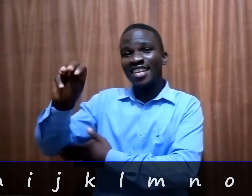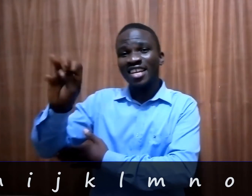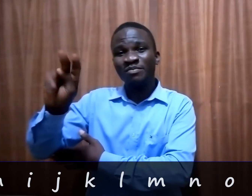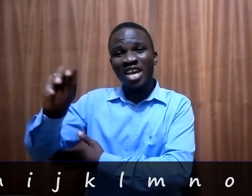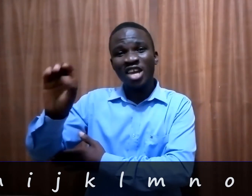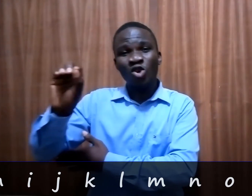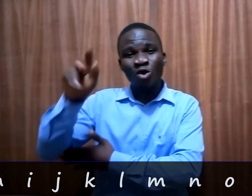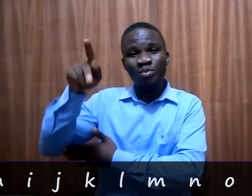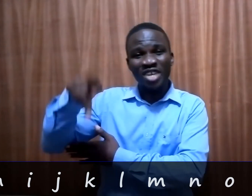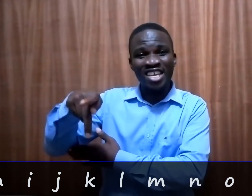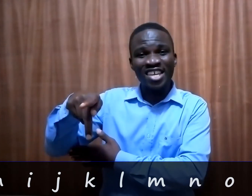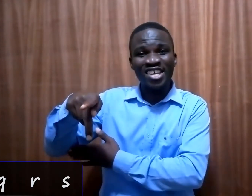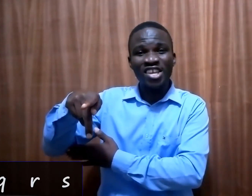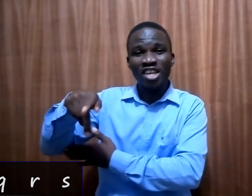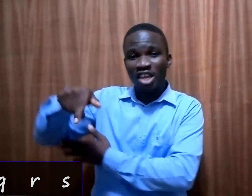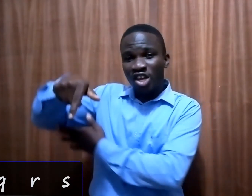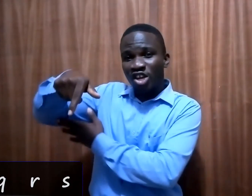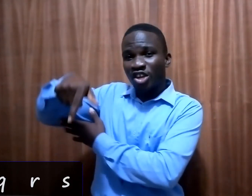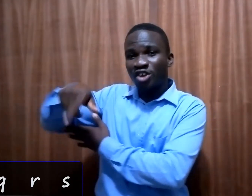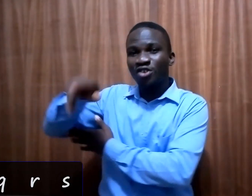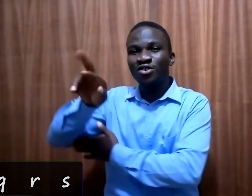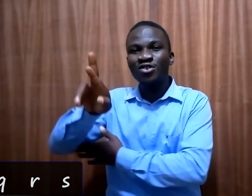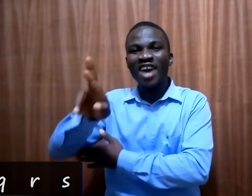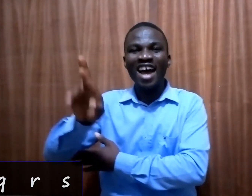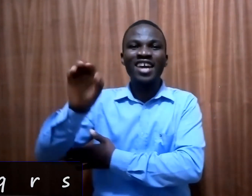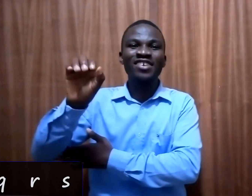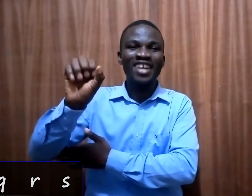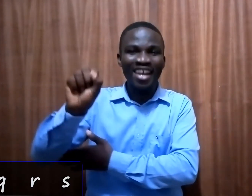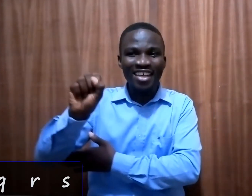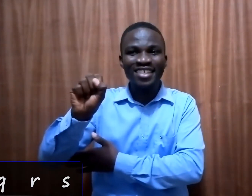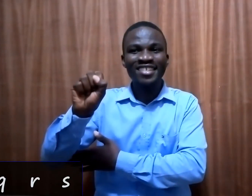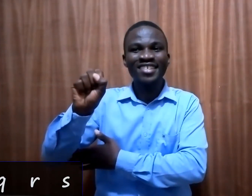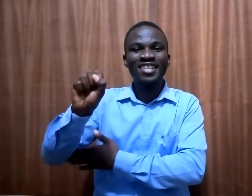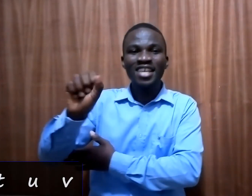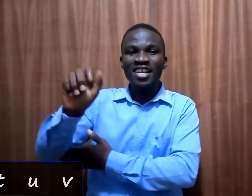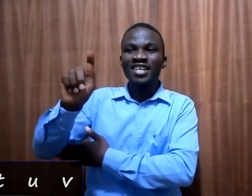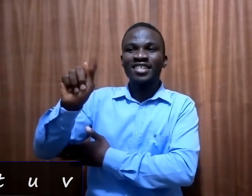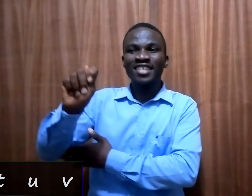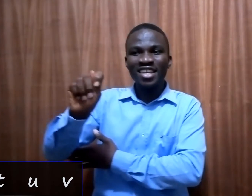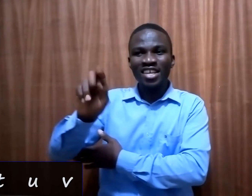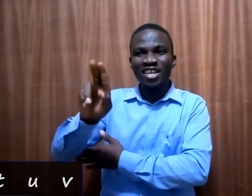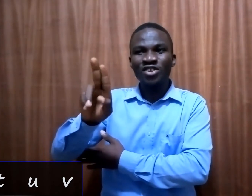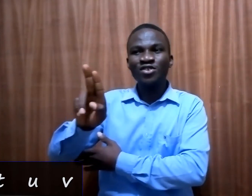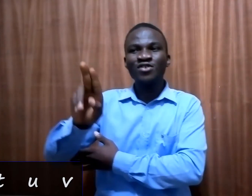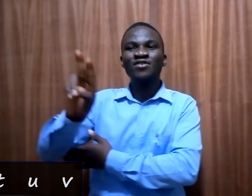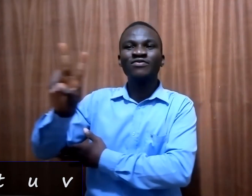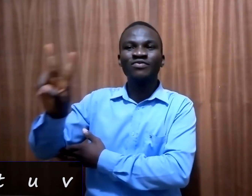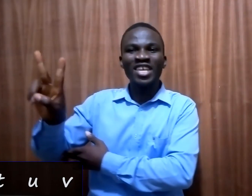M, N, O, P, Q, R, S, T, U,